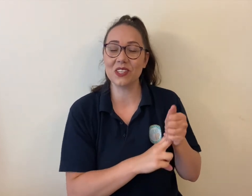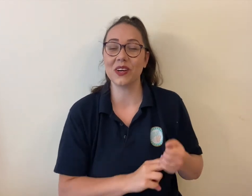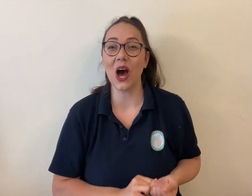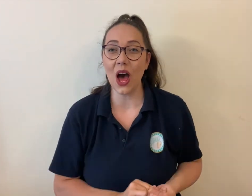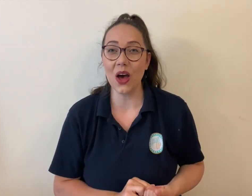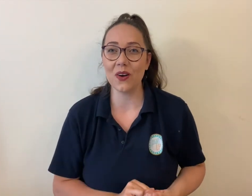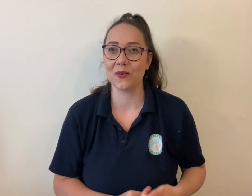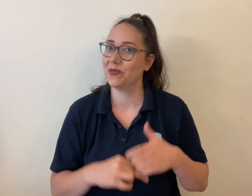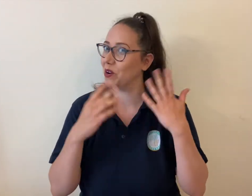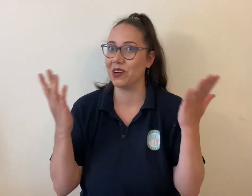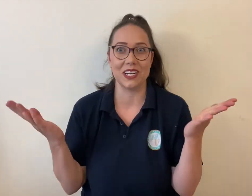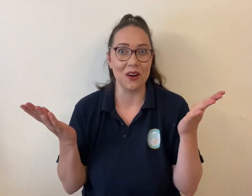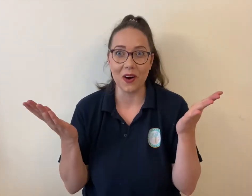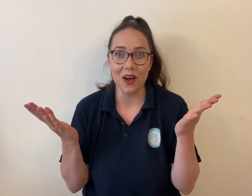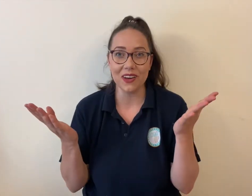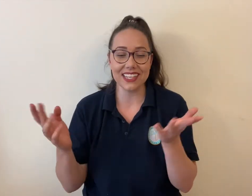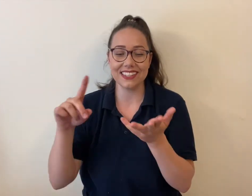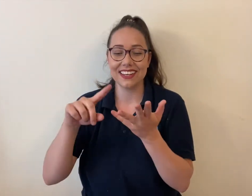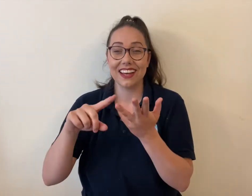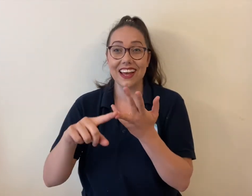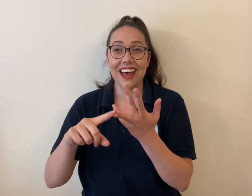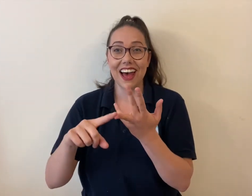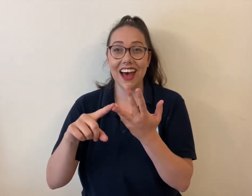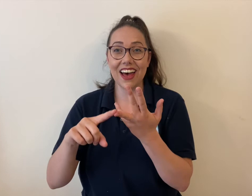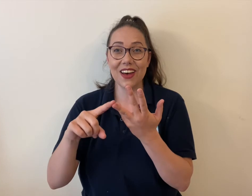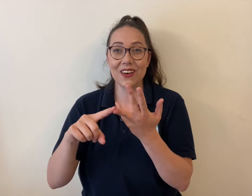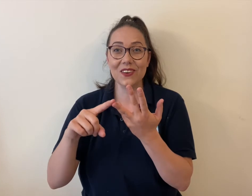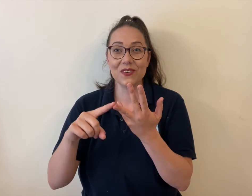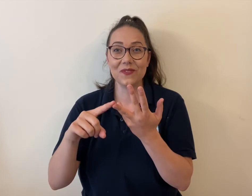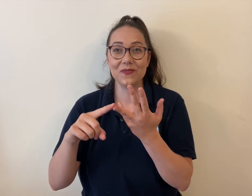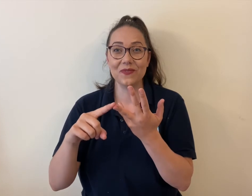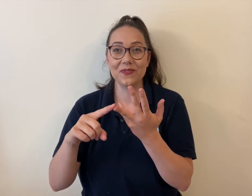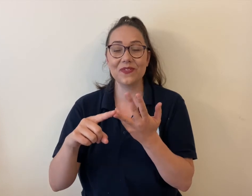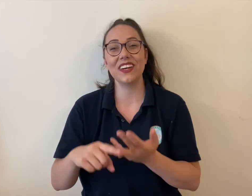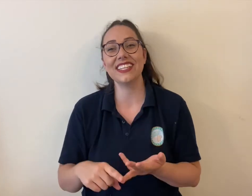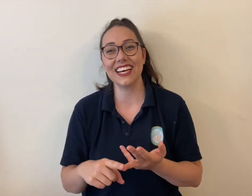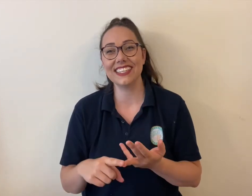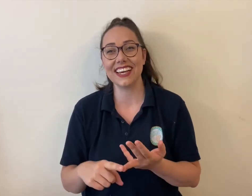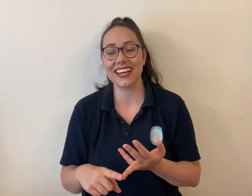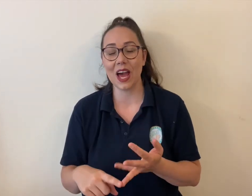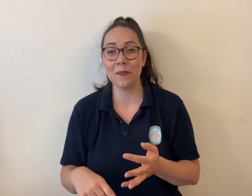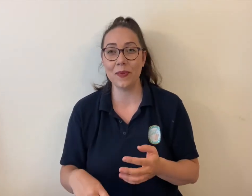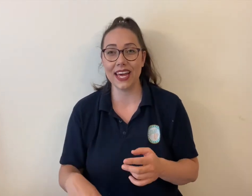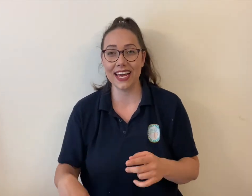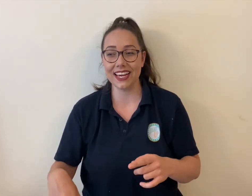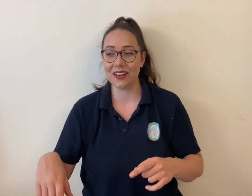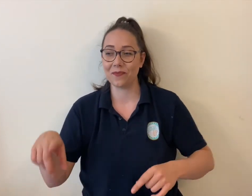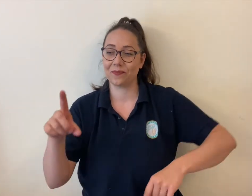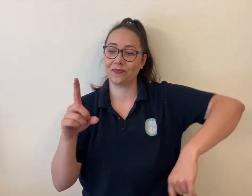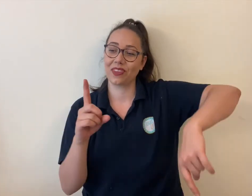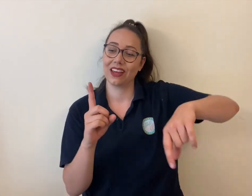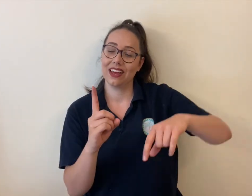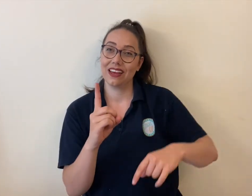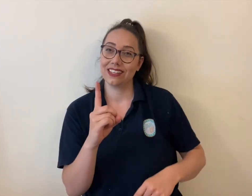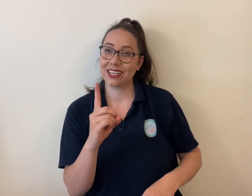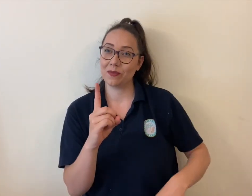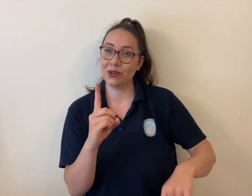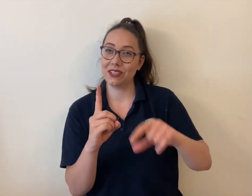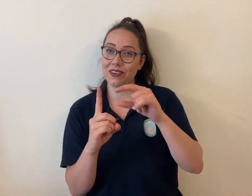got O. You already know what O is. O. Fantastic. And P. Take your pointer finger